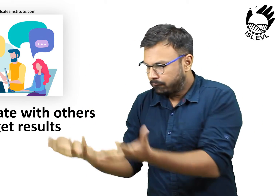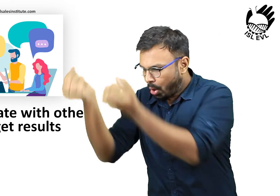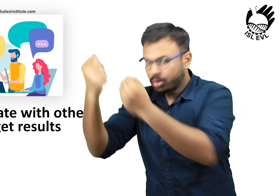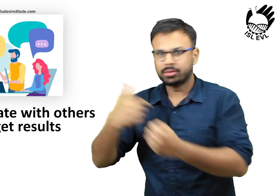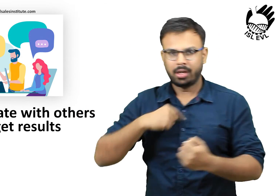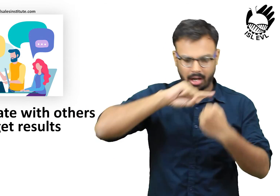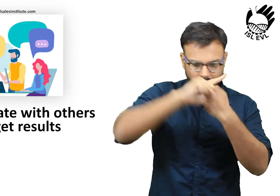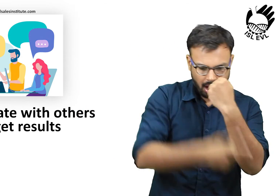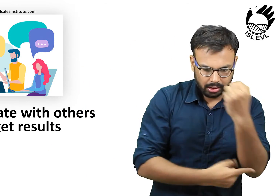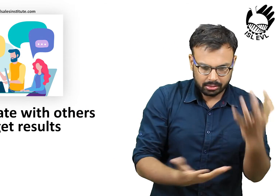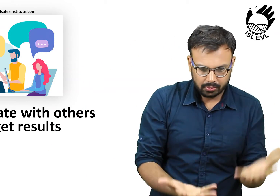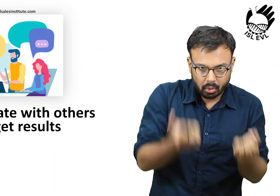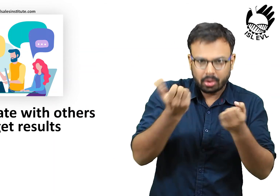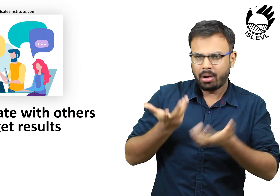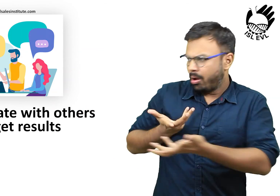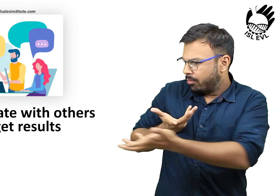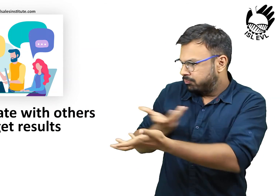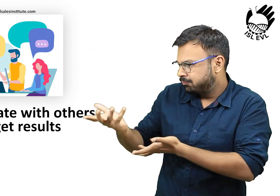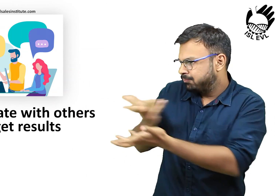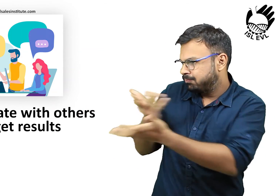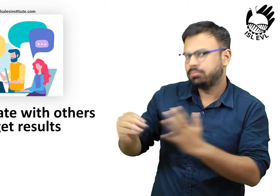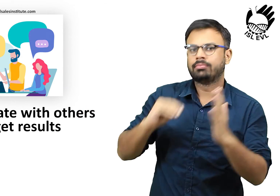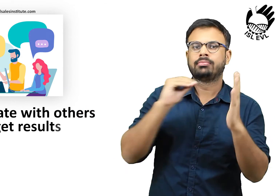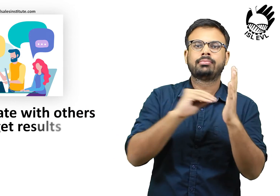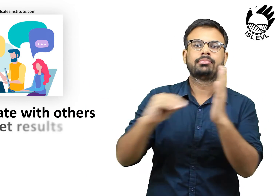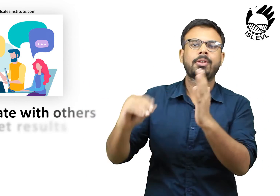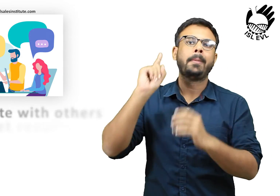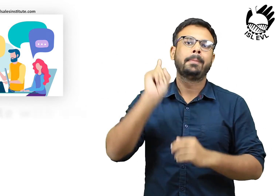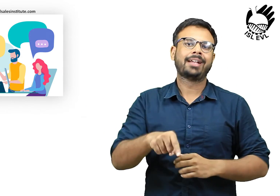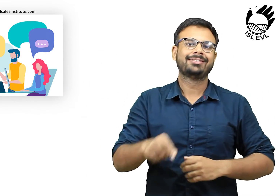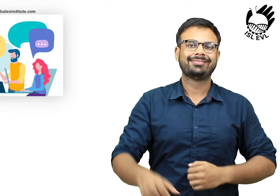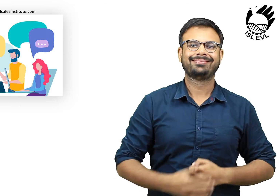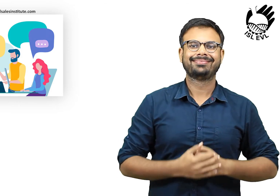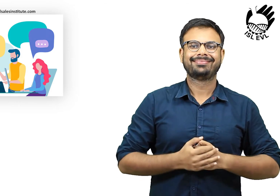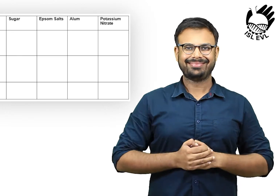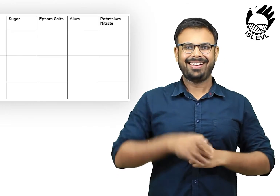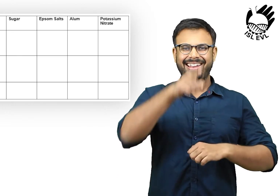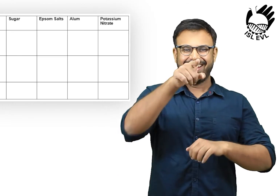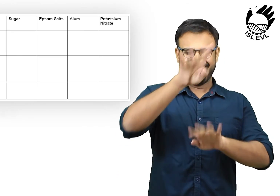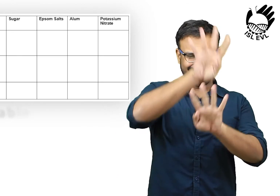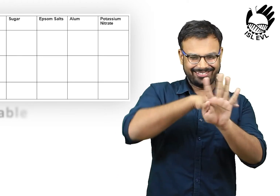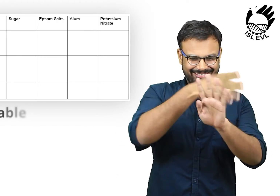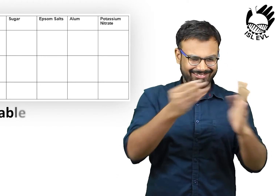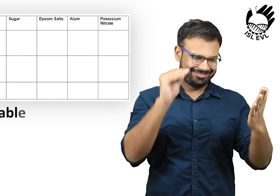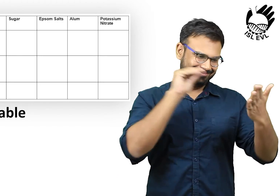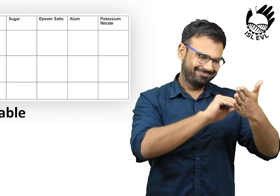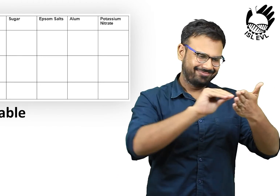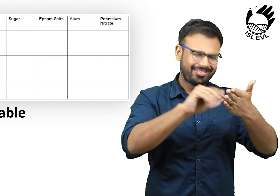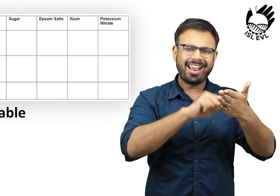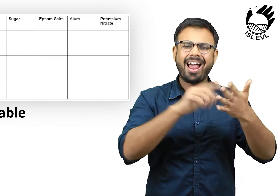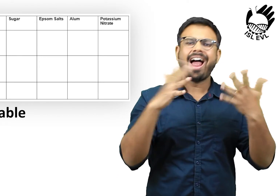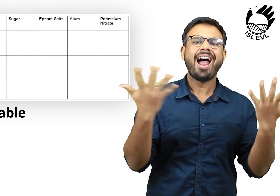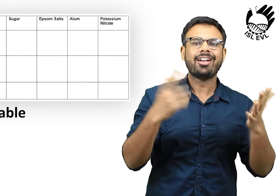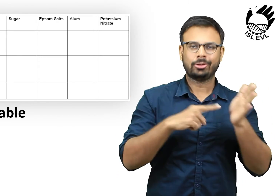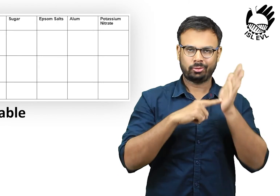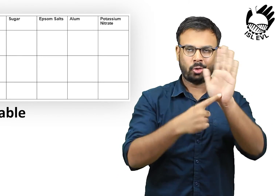Here in the table, we can see on the first row our 5 different samples are mentioned, such as table salt,